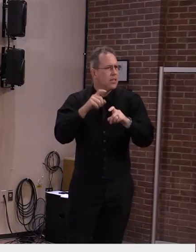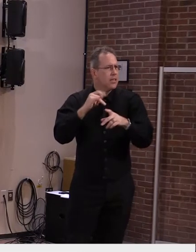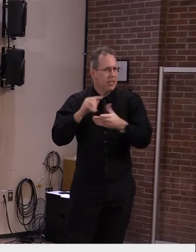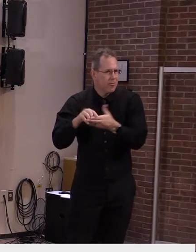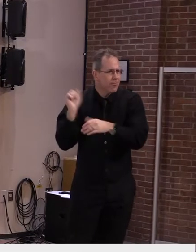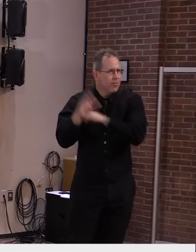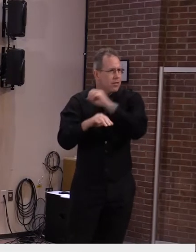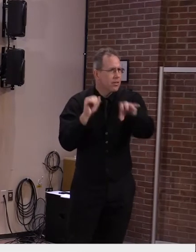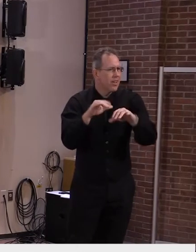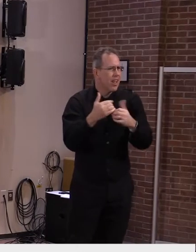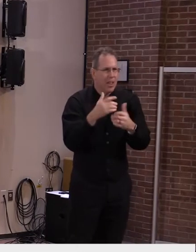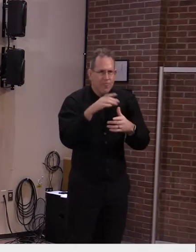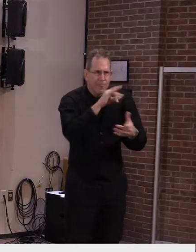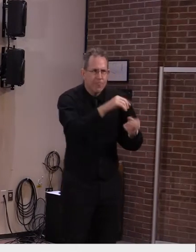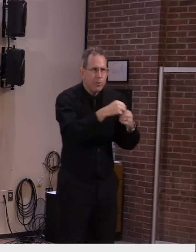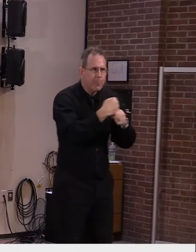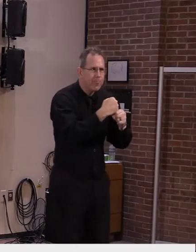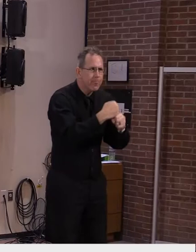we've asked for